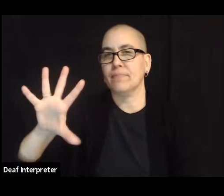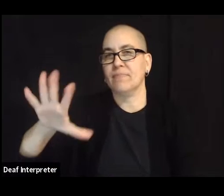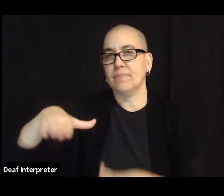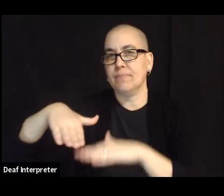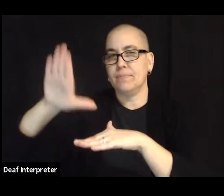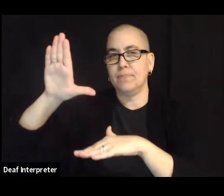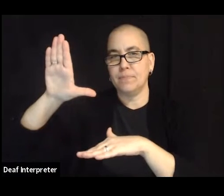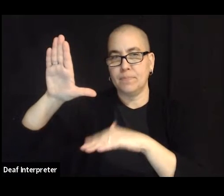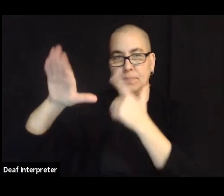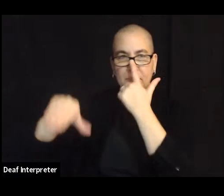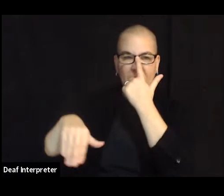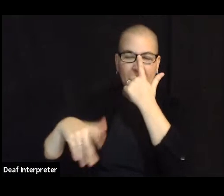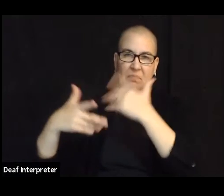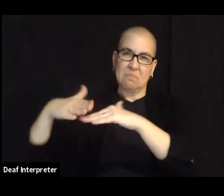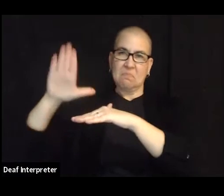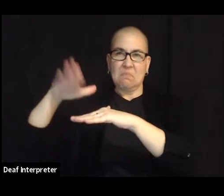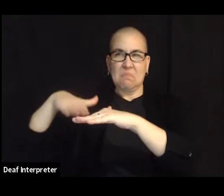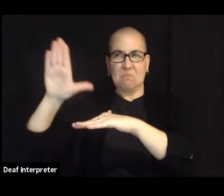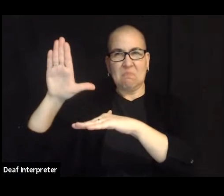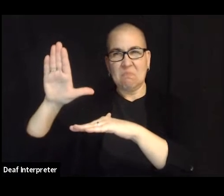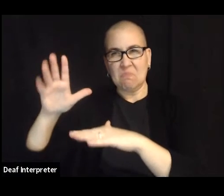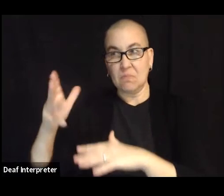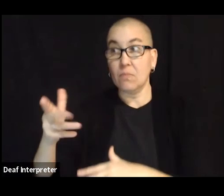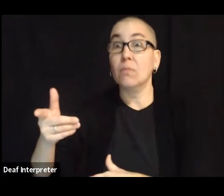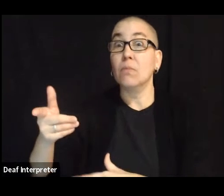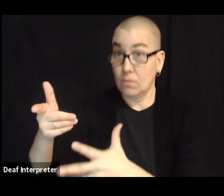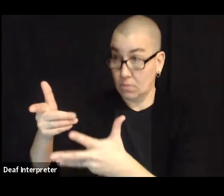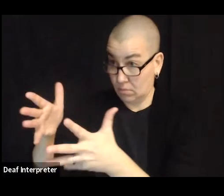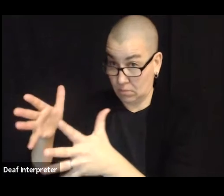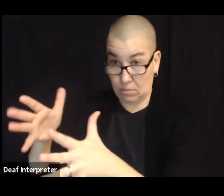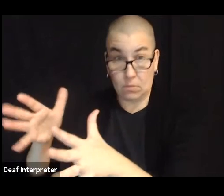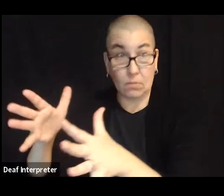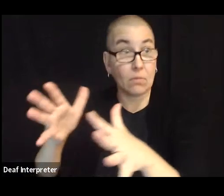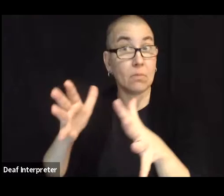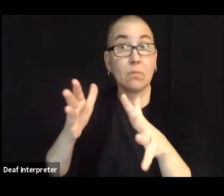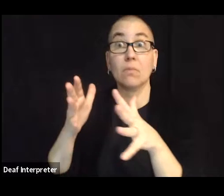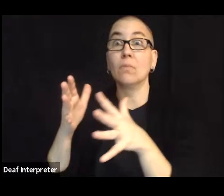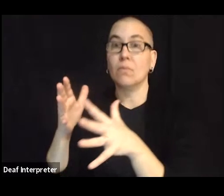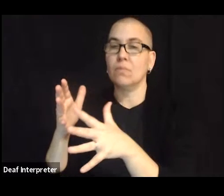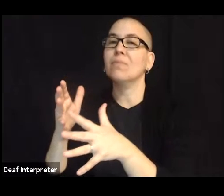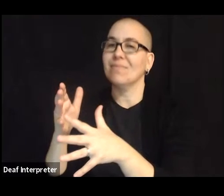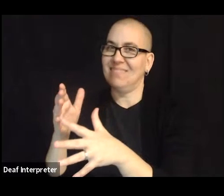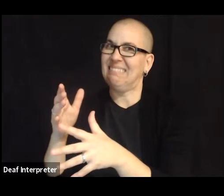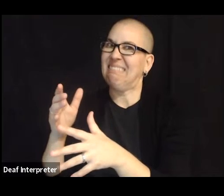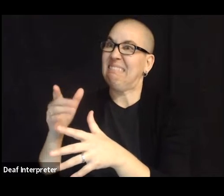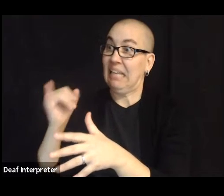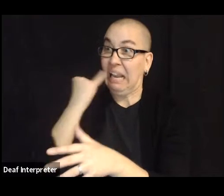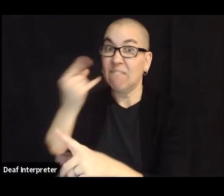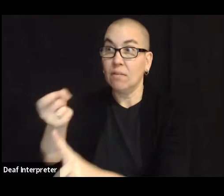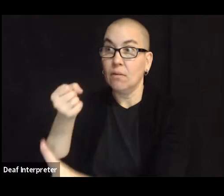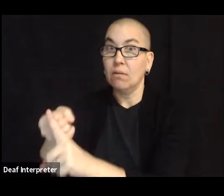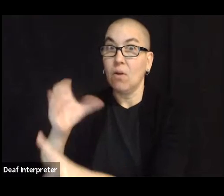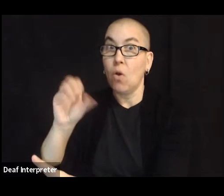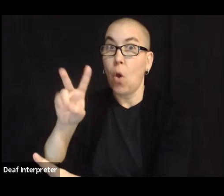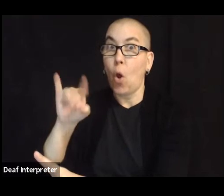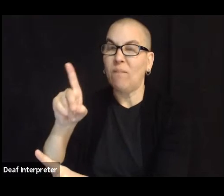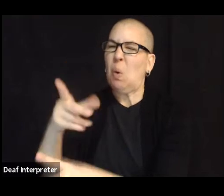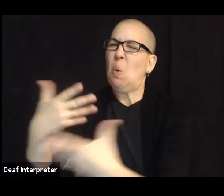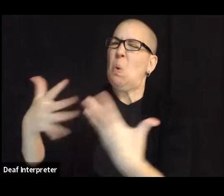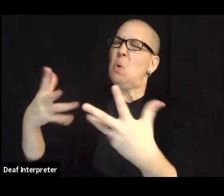contract COVID-19. And today's announced, as well as individuals, who have underlying health